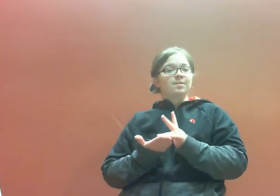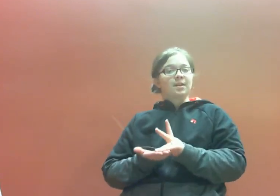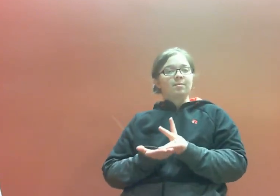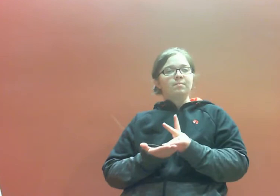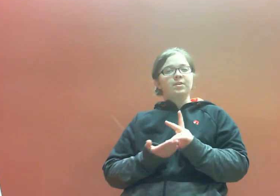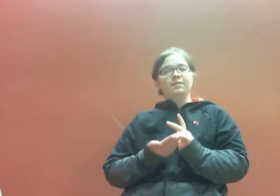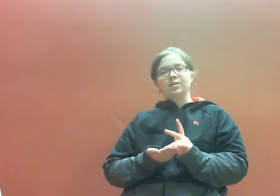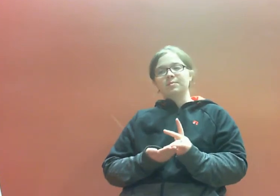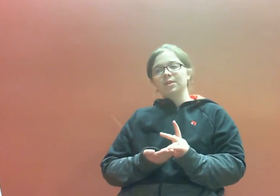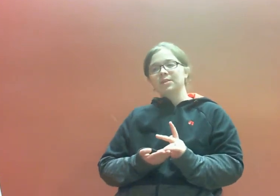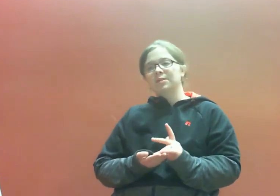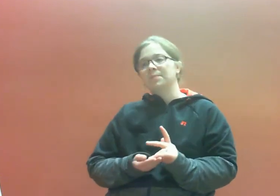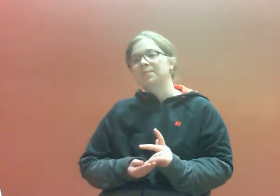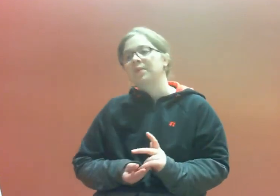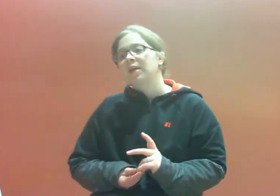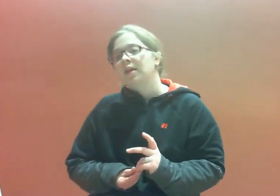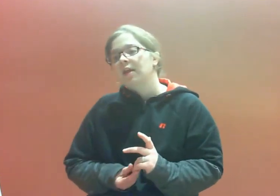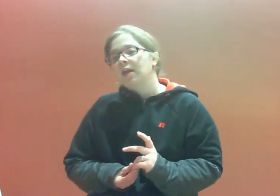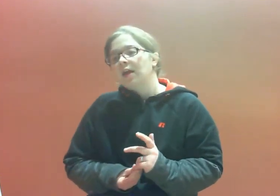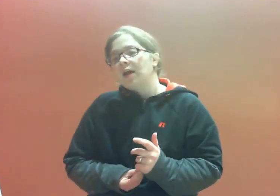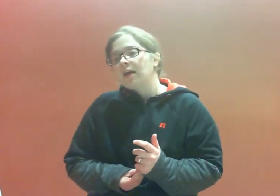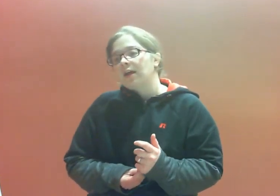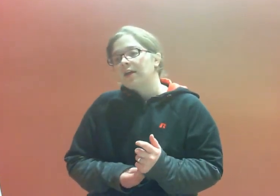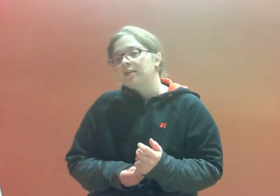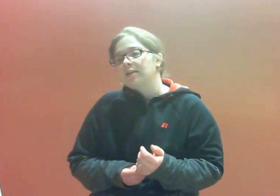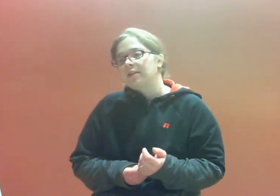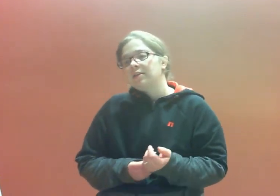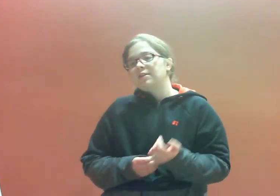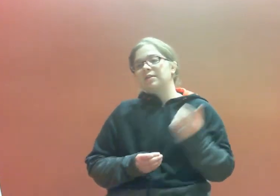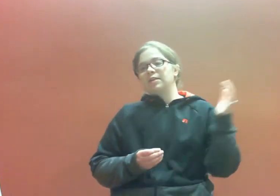them up in the first place. And